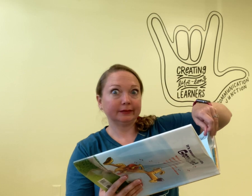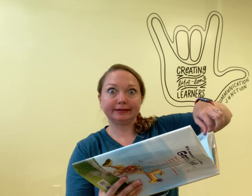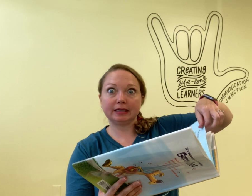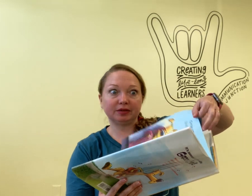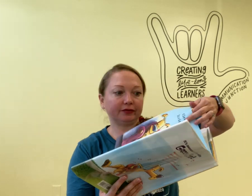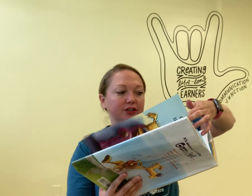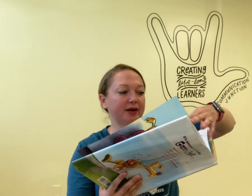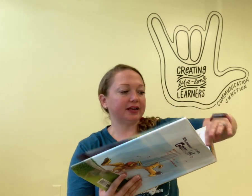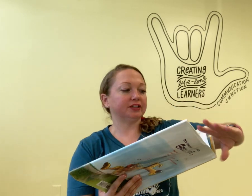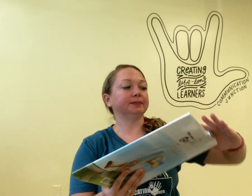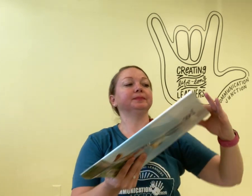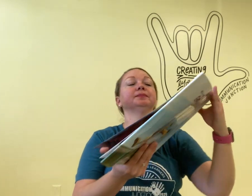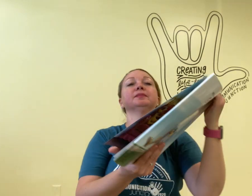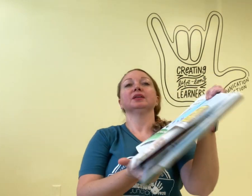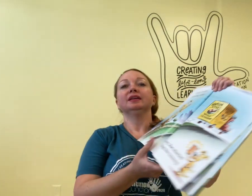Skip the first page.